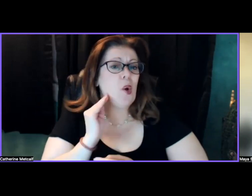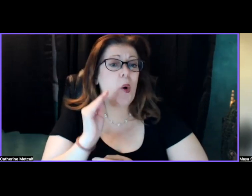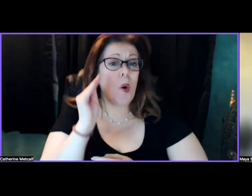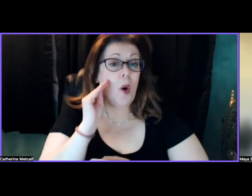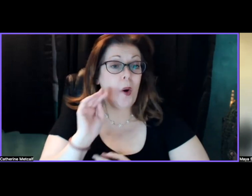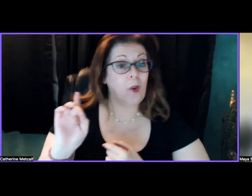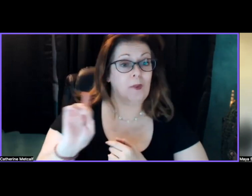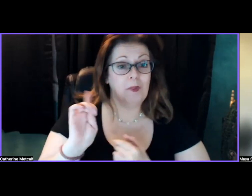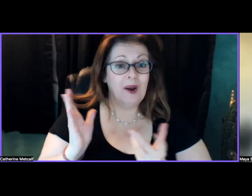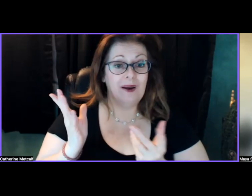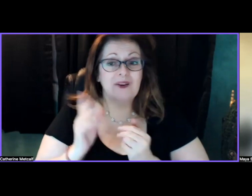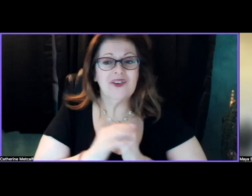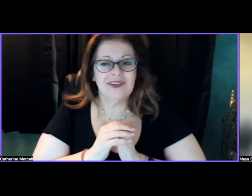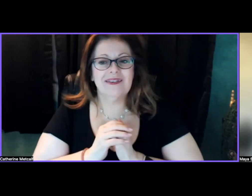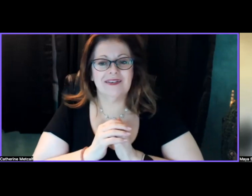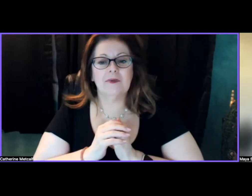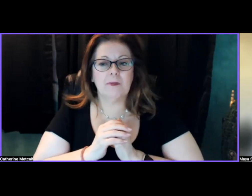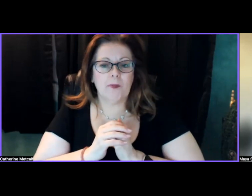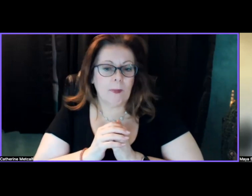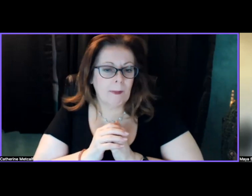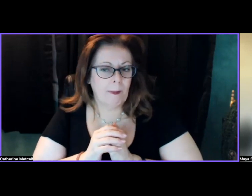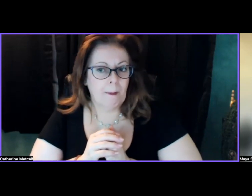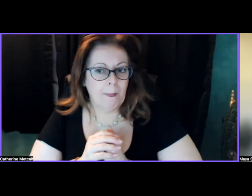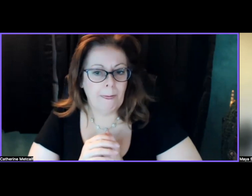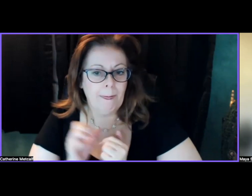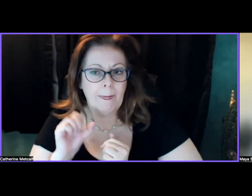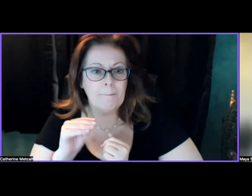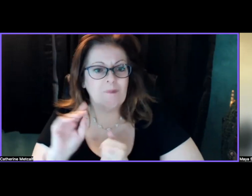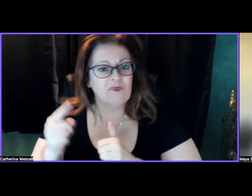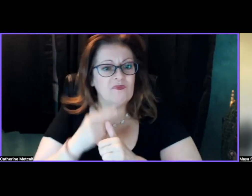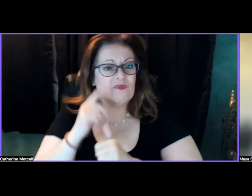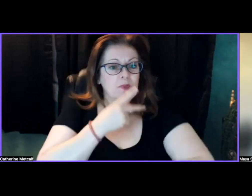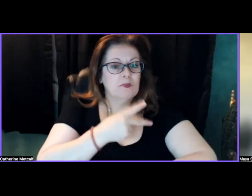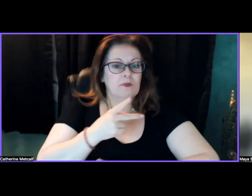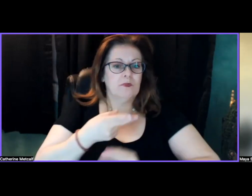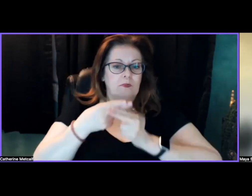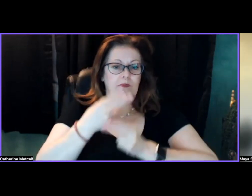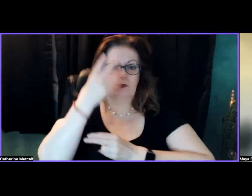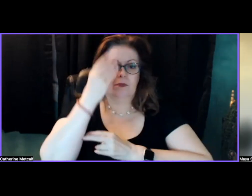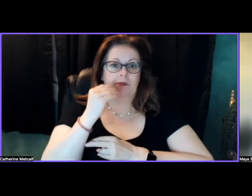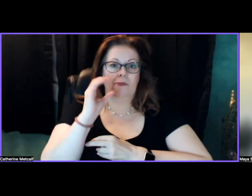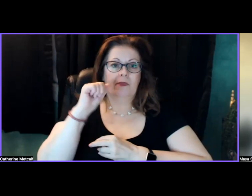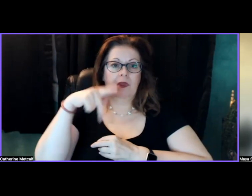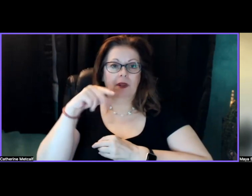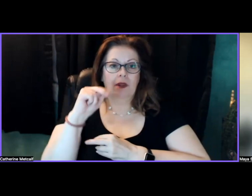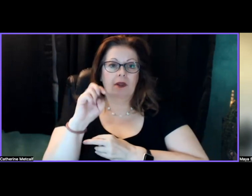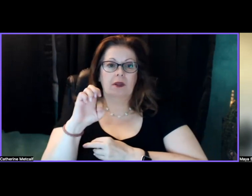and not equivocal. So this first poem is called Sleep Apnea with City Block.